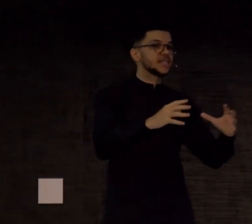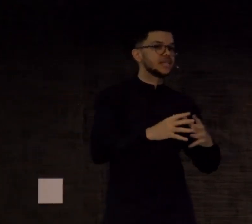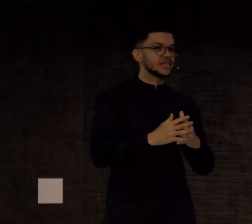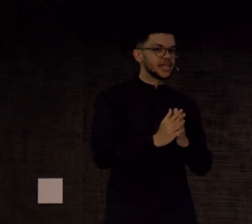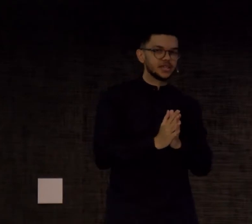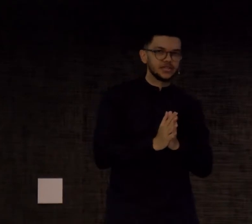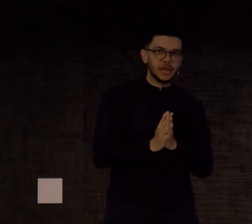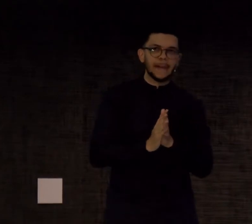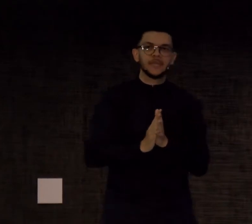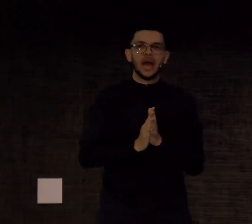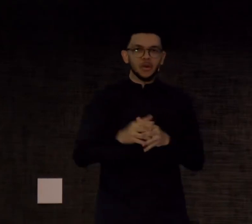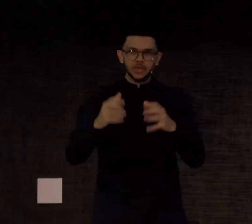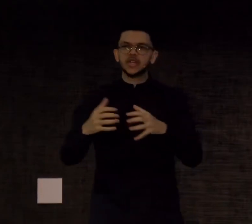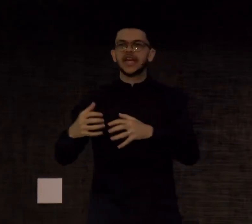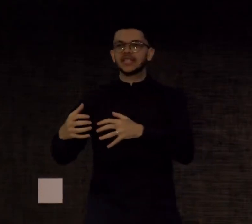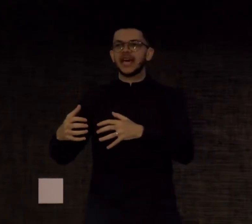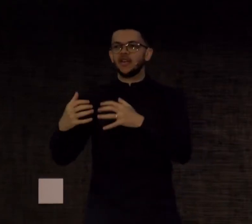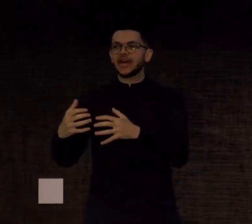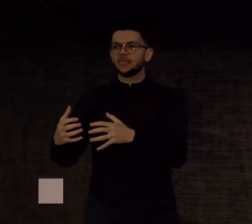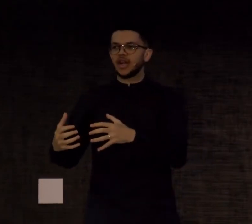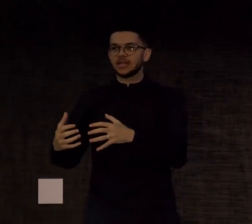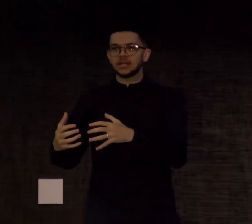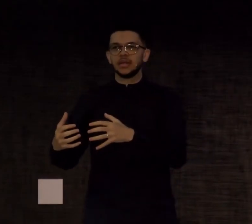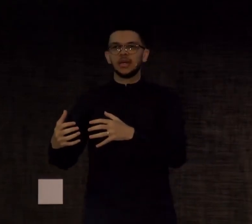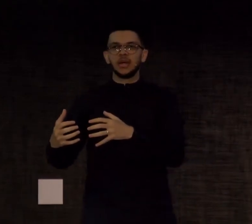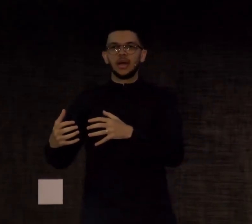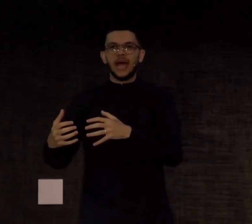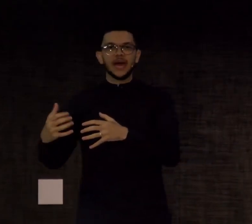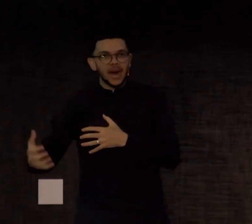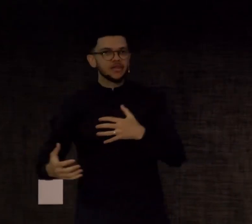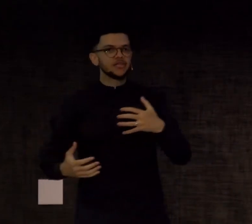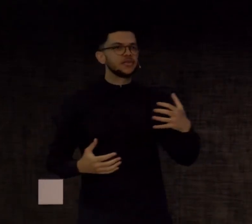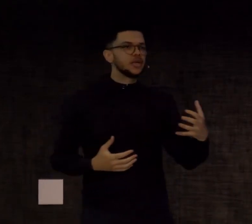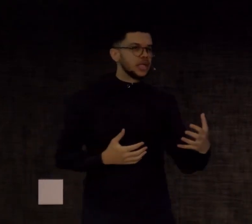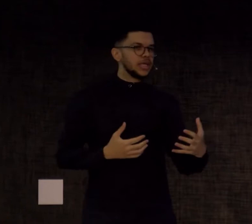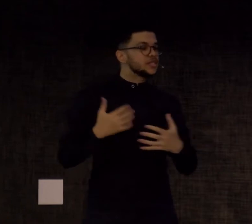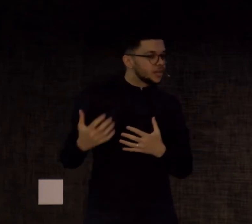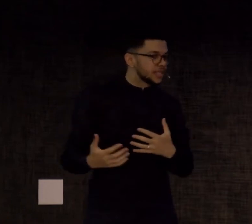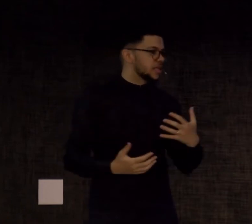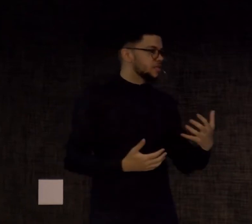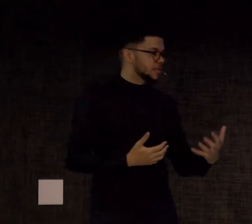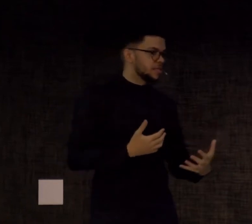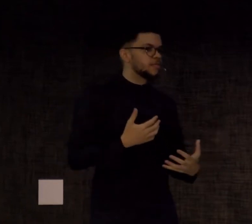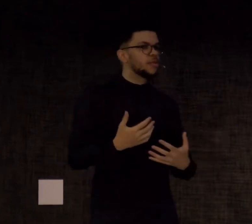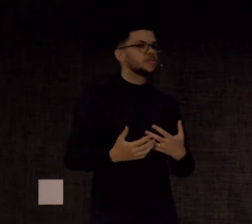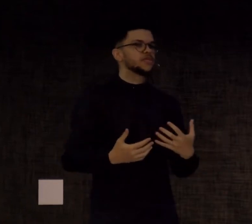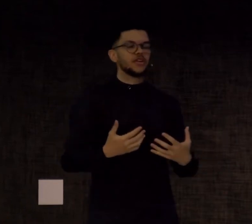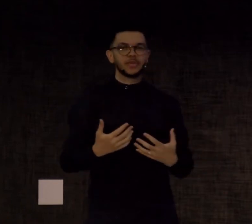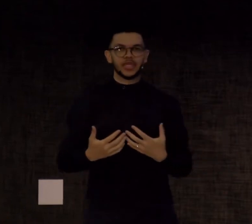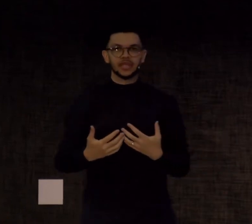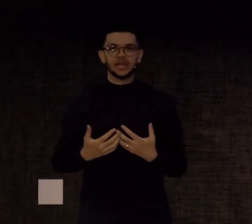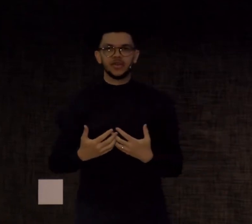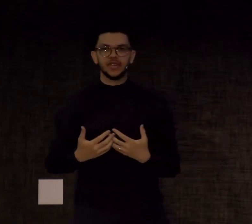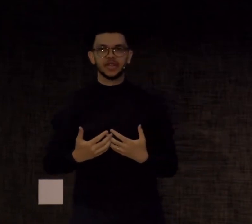right in the executive. I wish we created that right up front, and that might have insulated us from some of the problems of